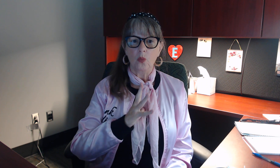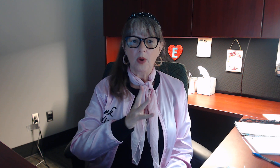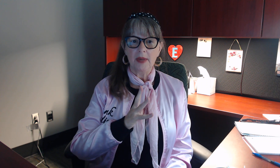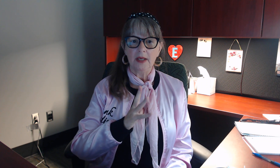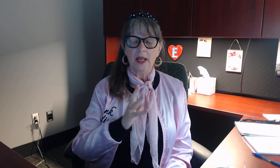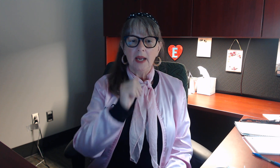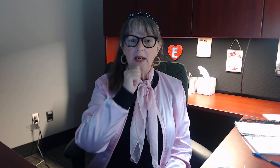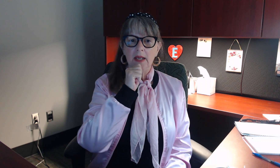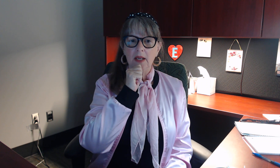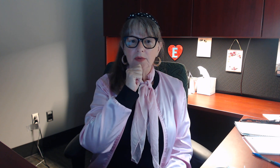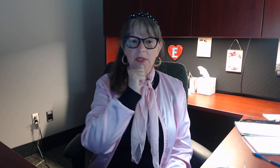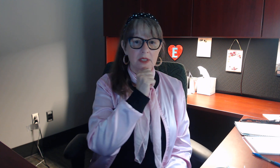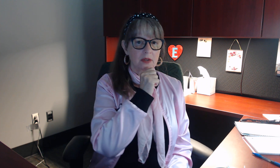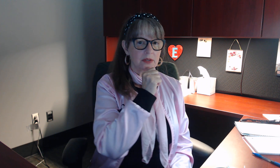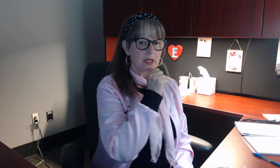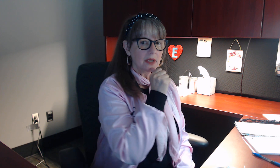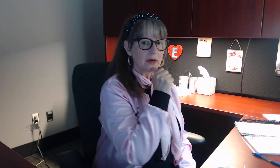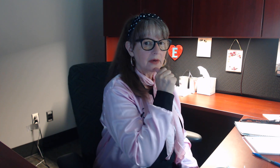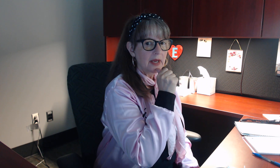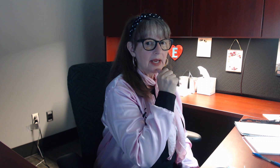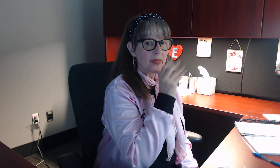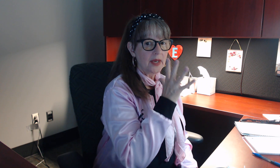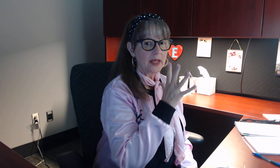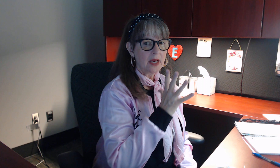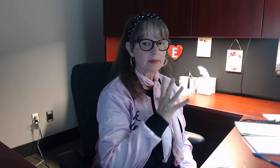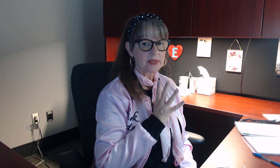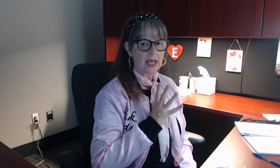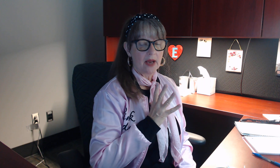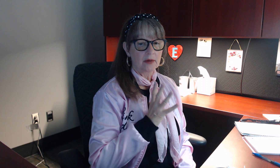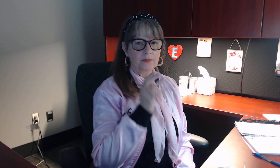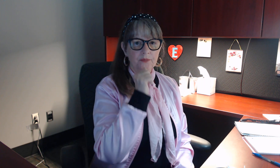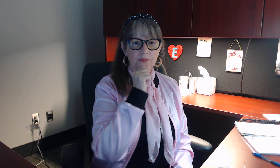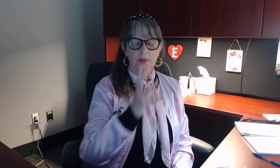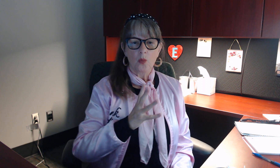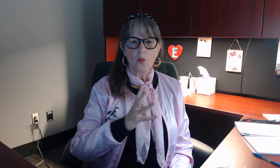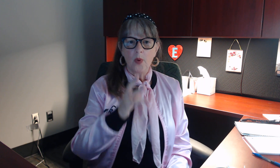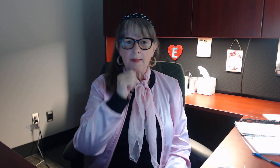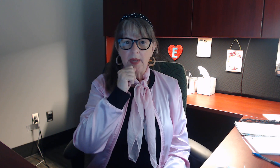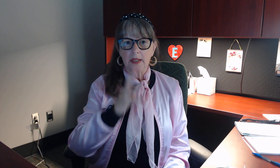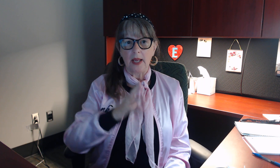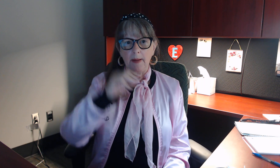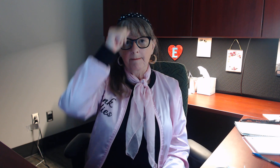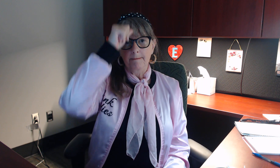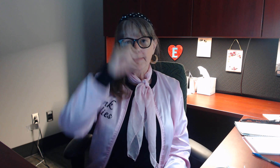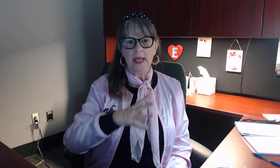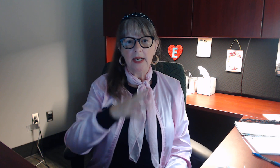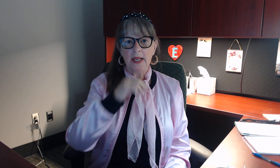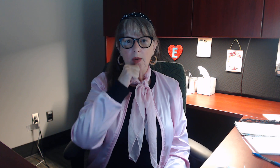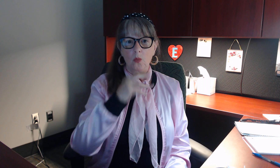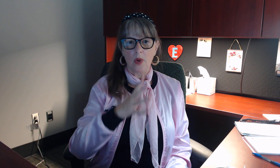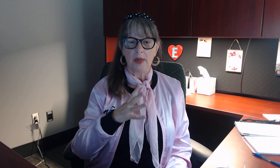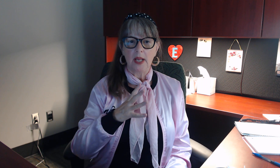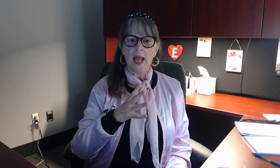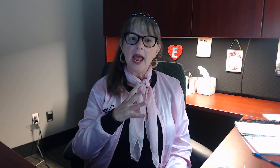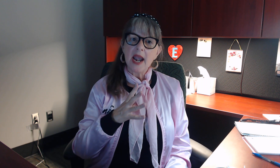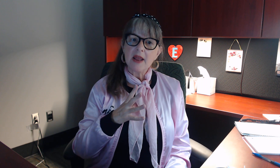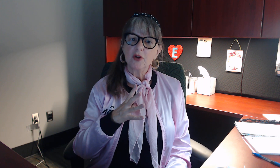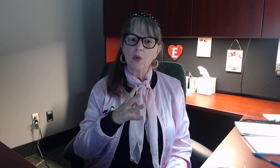women, and it starts here, and then it comes down. Women, like men and women. And if you wanted